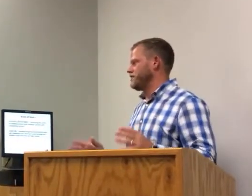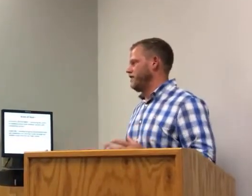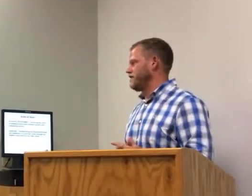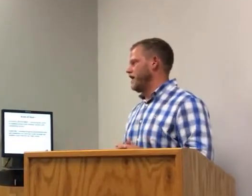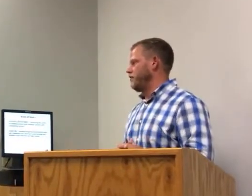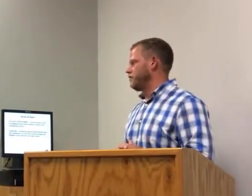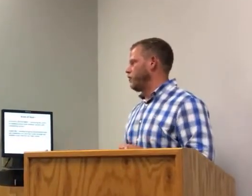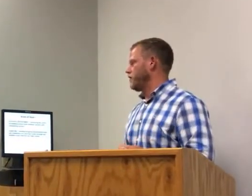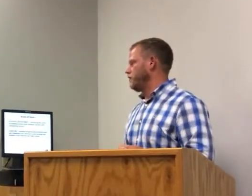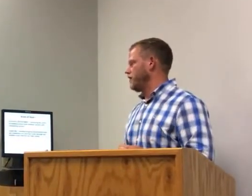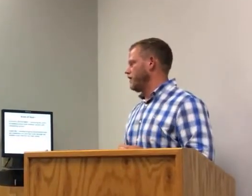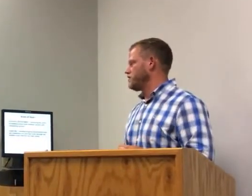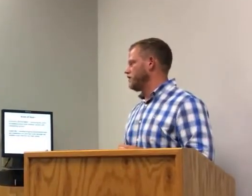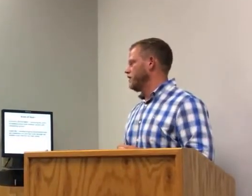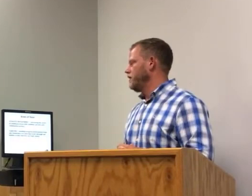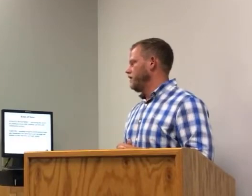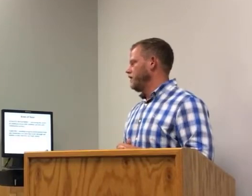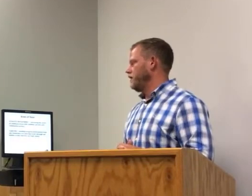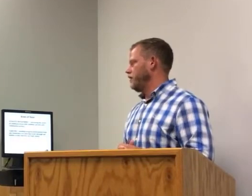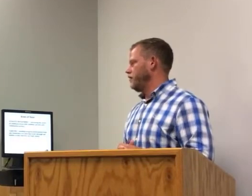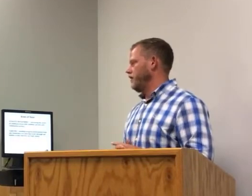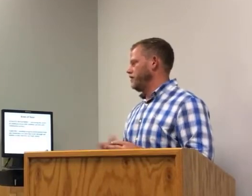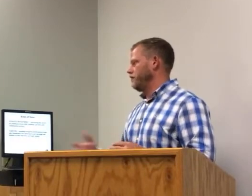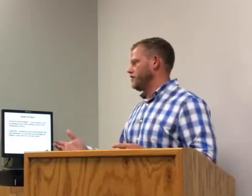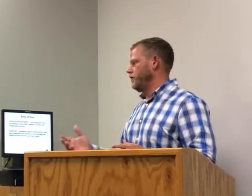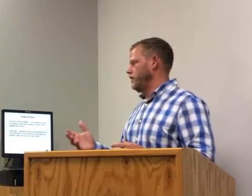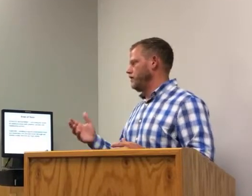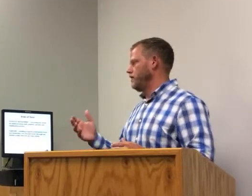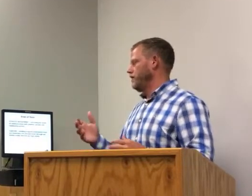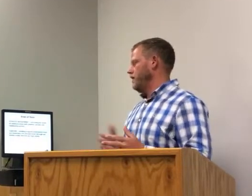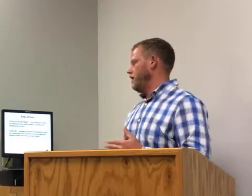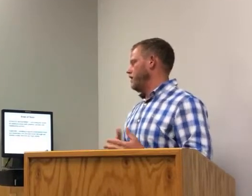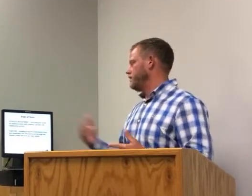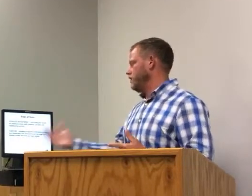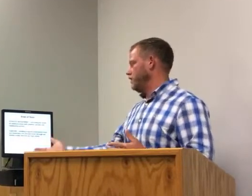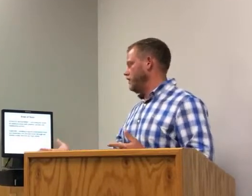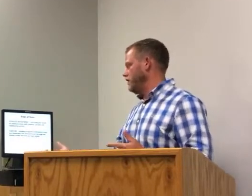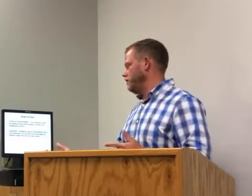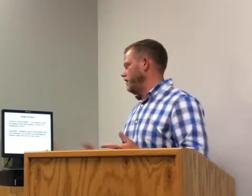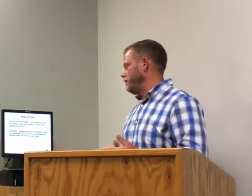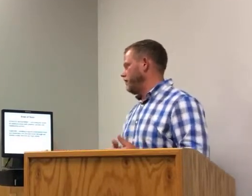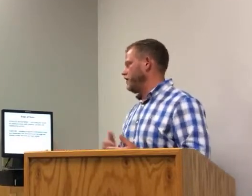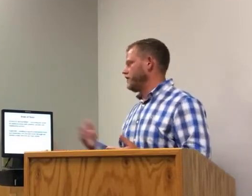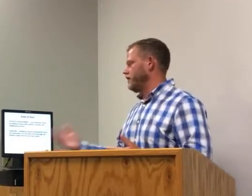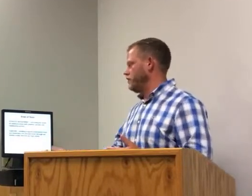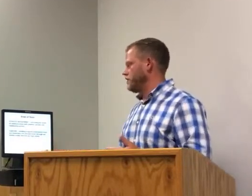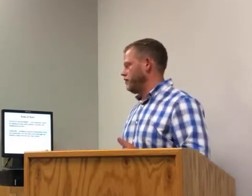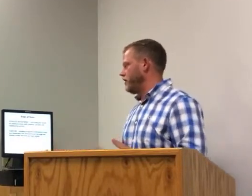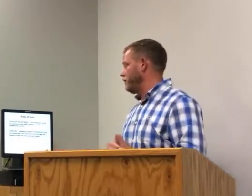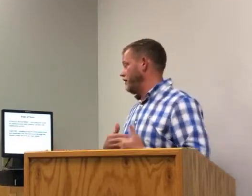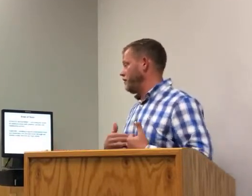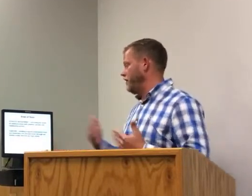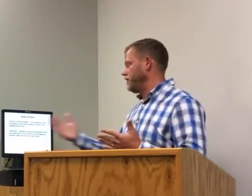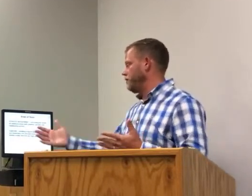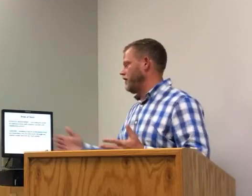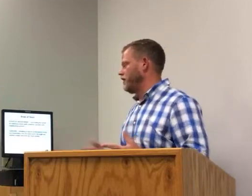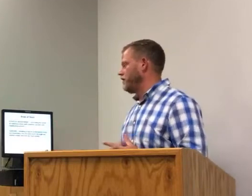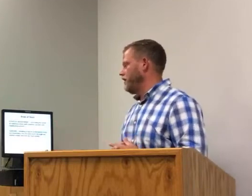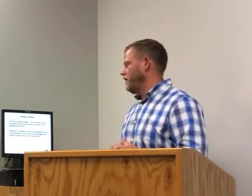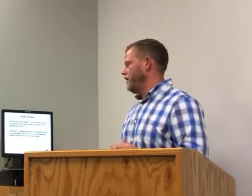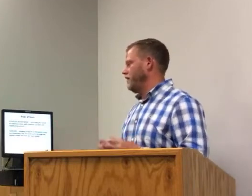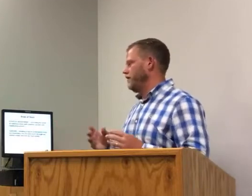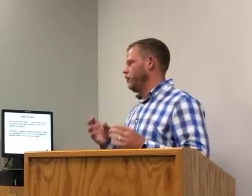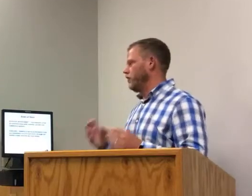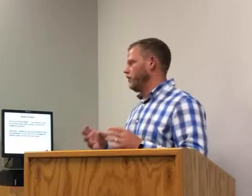99% of the time it's poor communication. You know, either between the student and the parent, the coach and the parent, maybe me and the